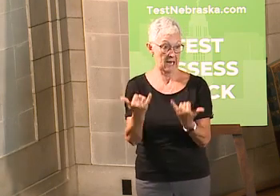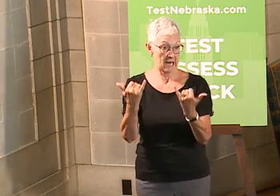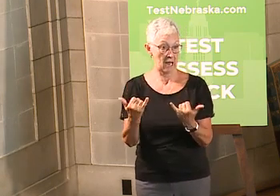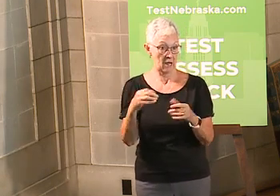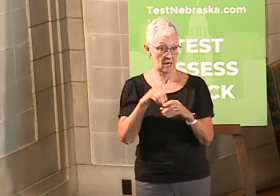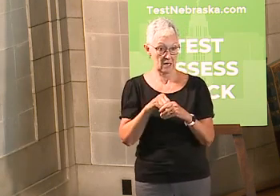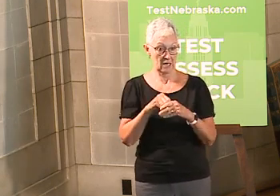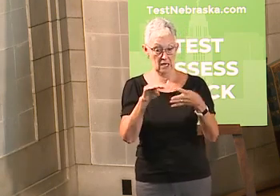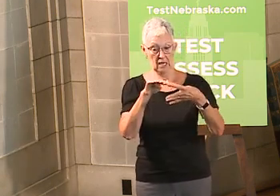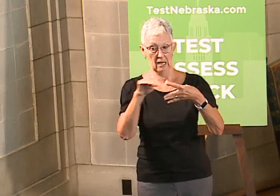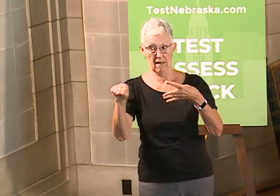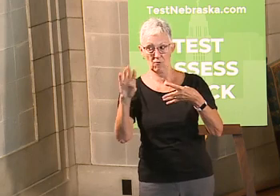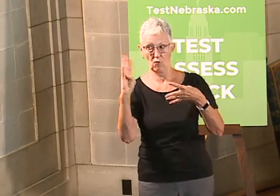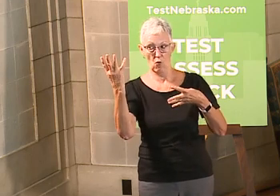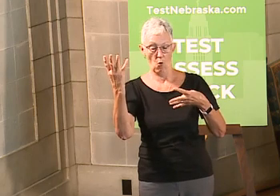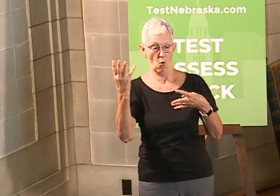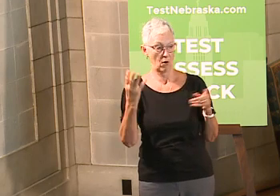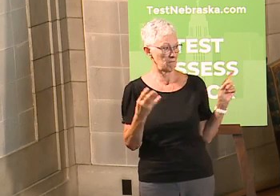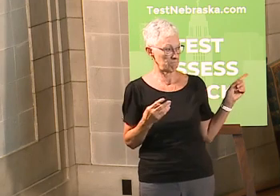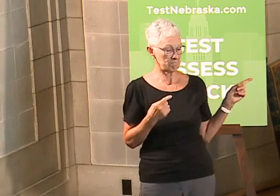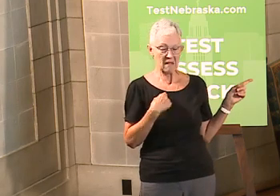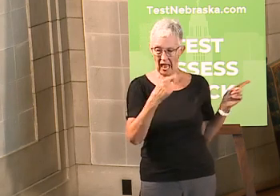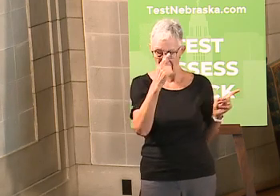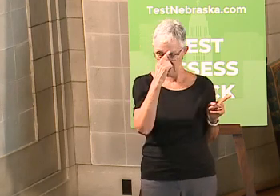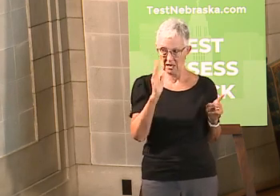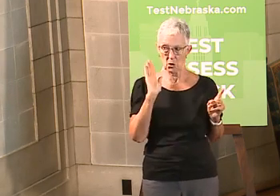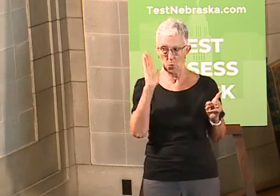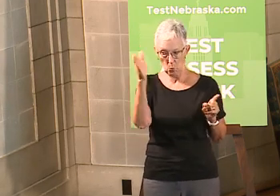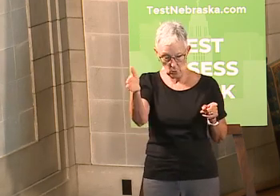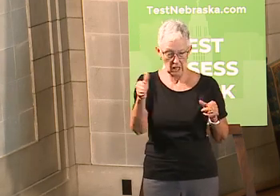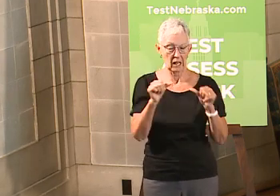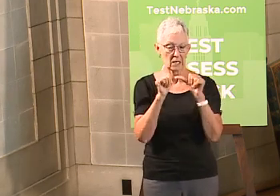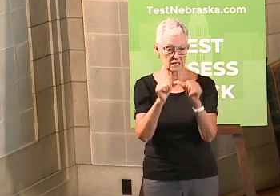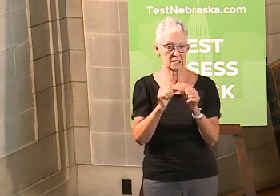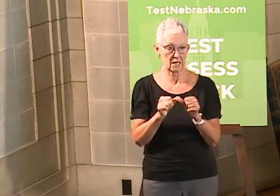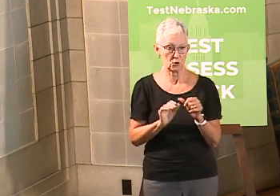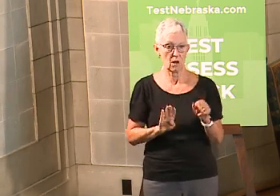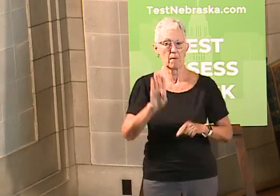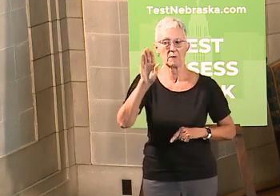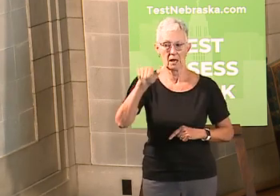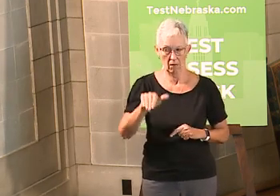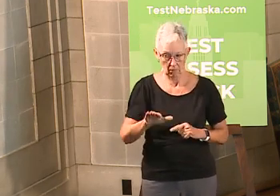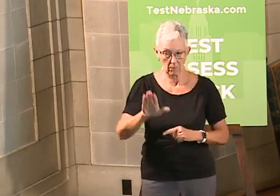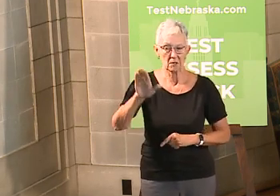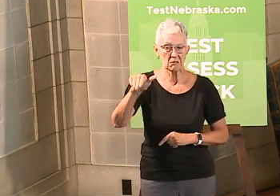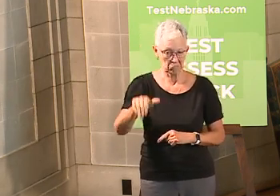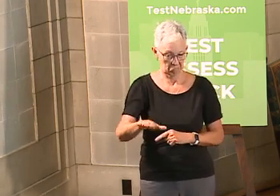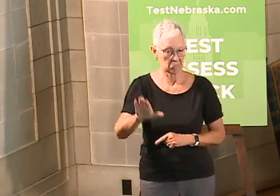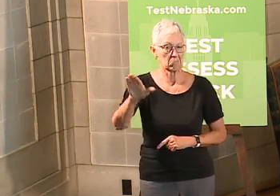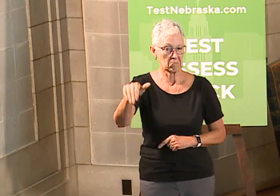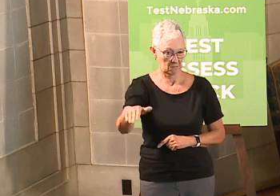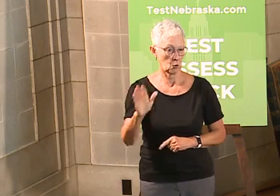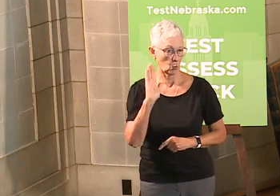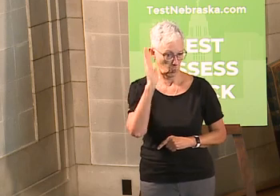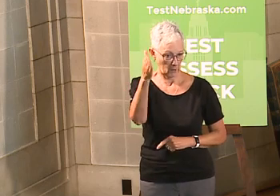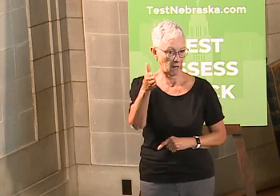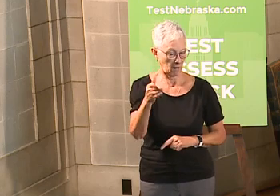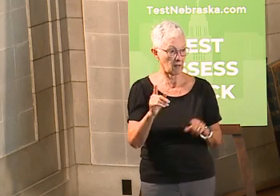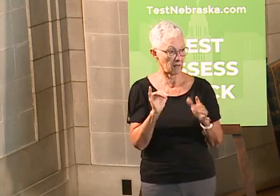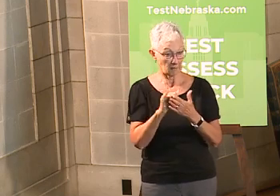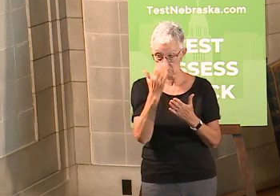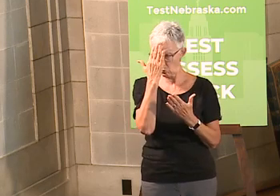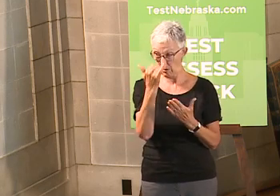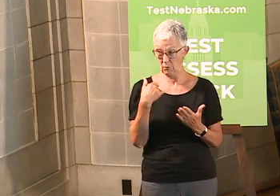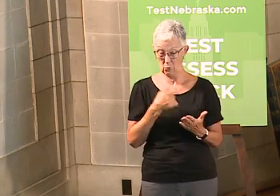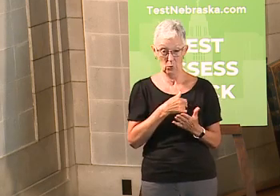happen is it'll still continue to go up and down, just kind of like we've seen over the course of this summer. So, but again, this is where we want people to remember our good social distancing rules